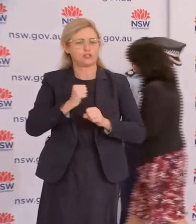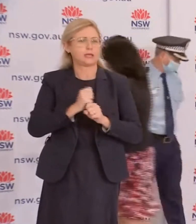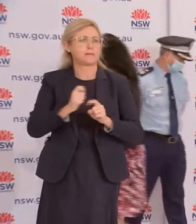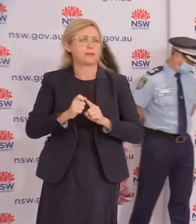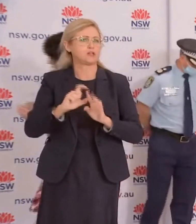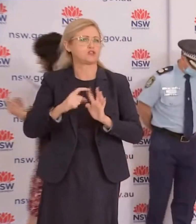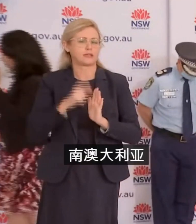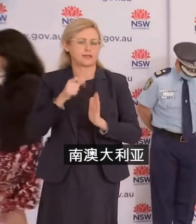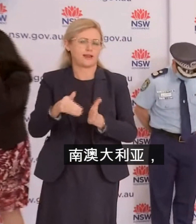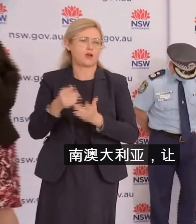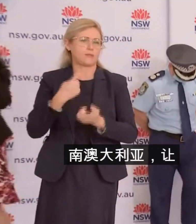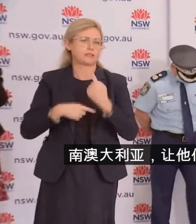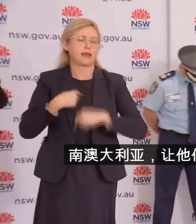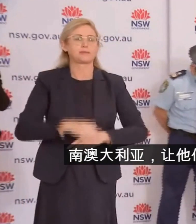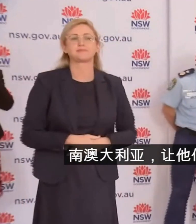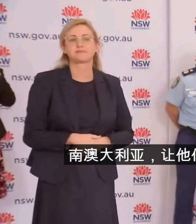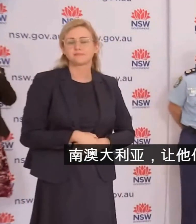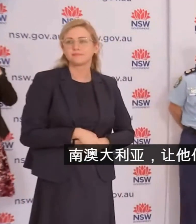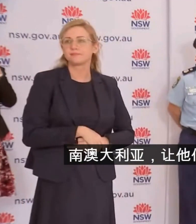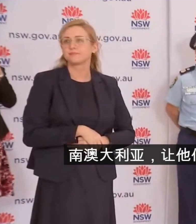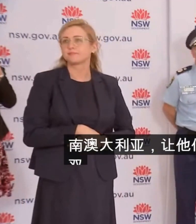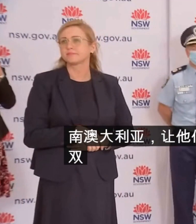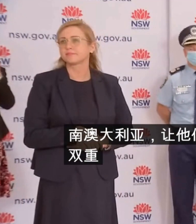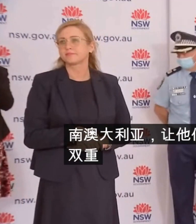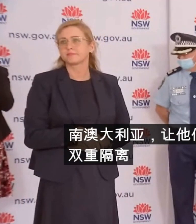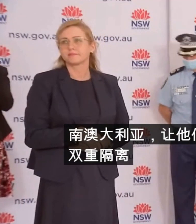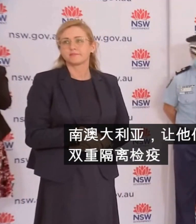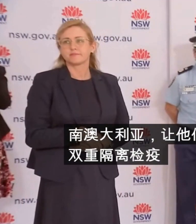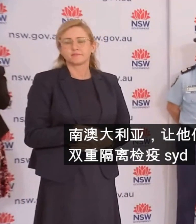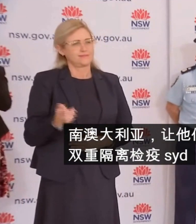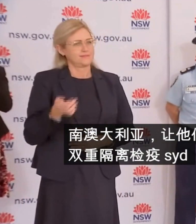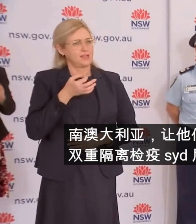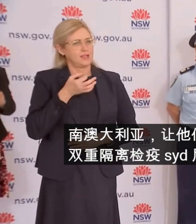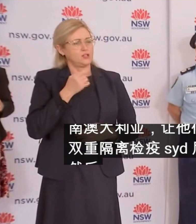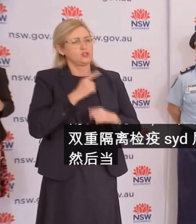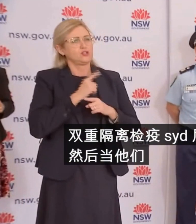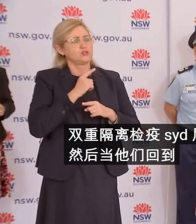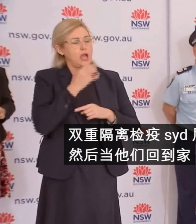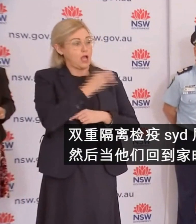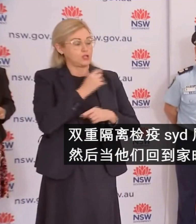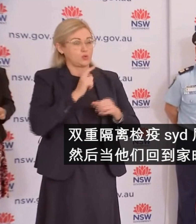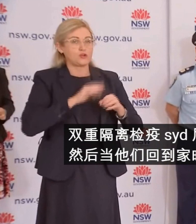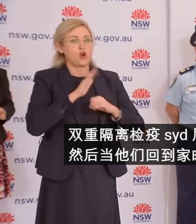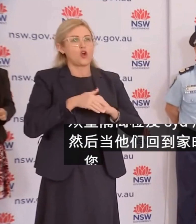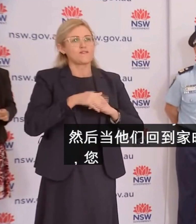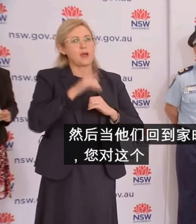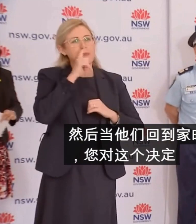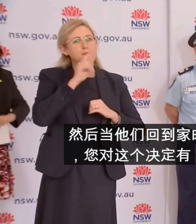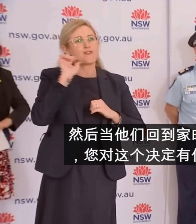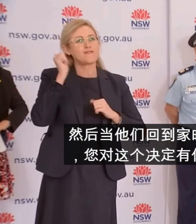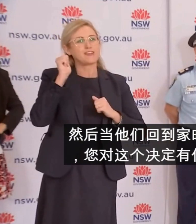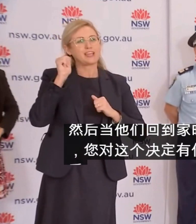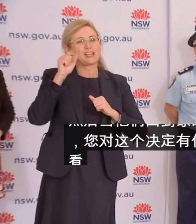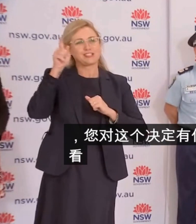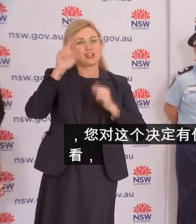Just on South Australia making their Olympians double quarantine in Sydney, and then when they get home, what do you make of